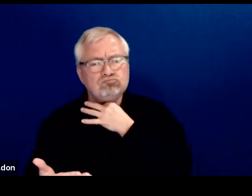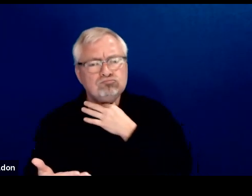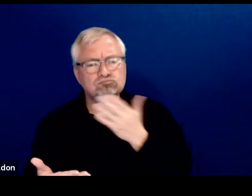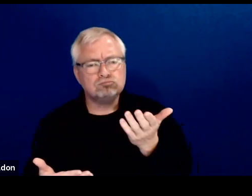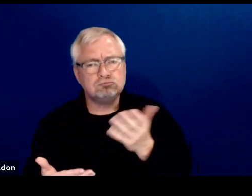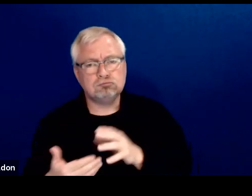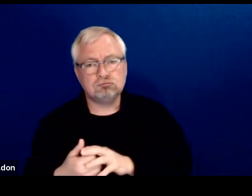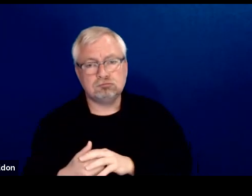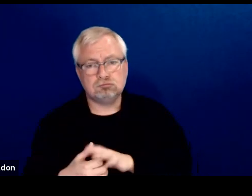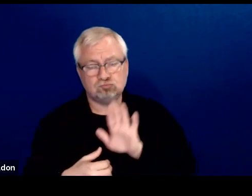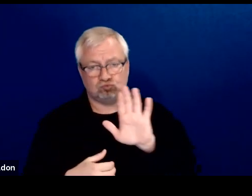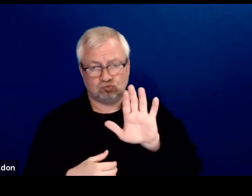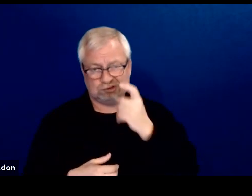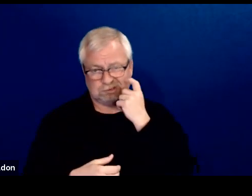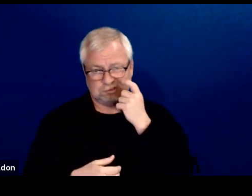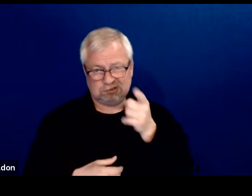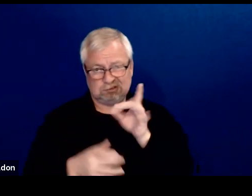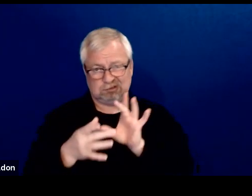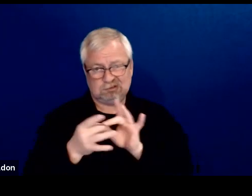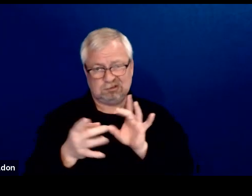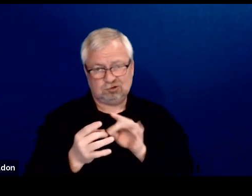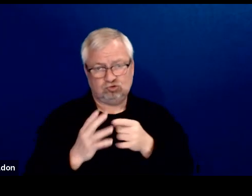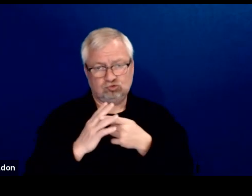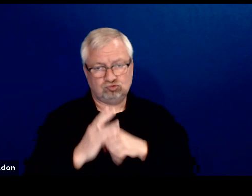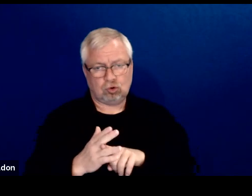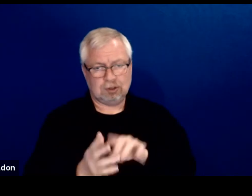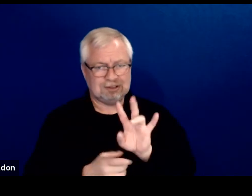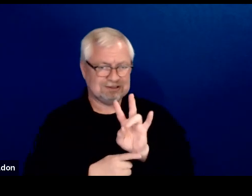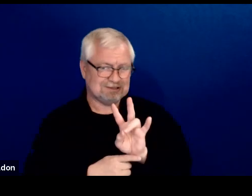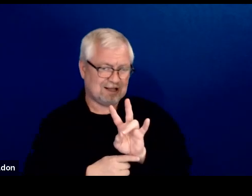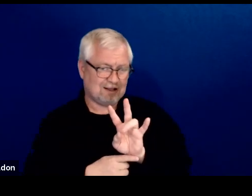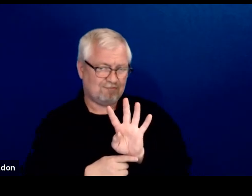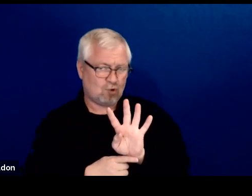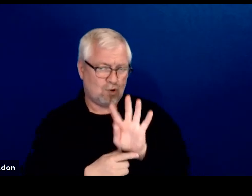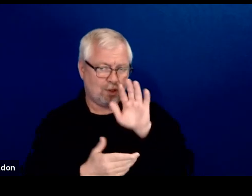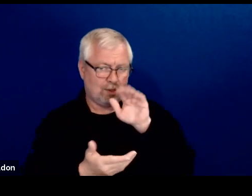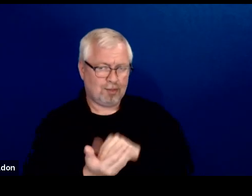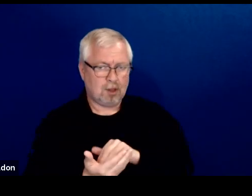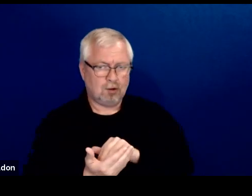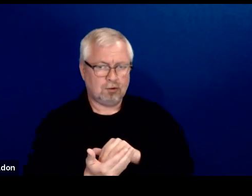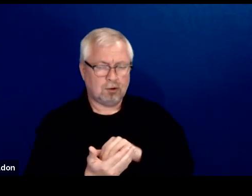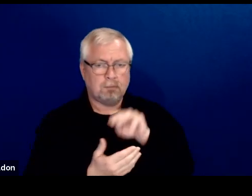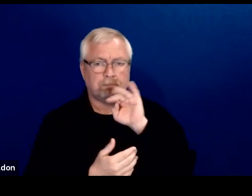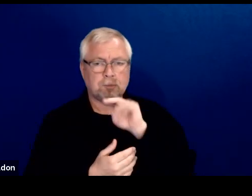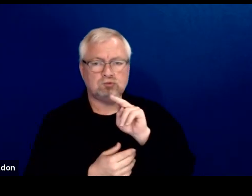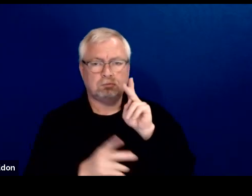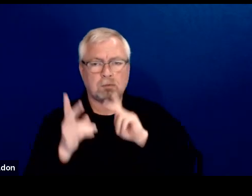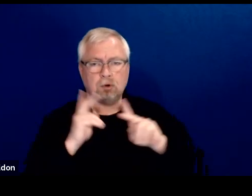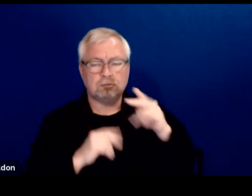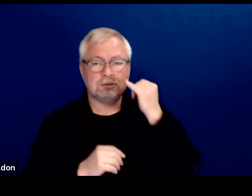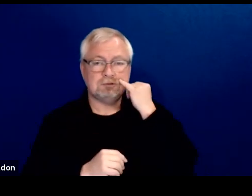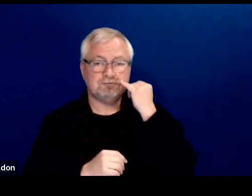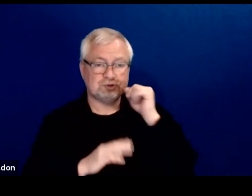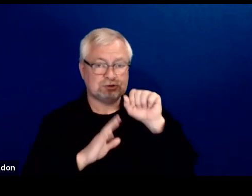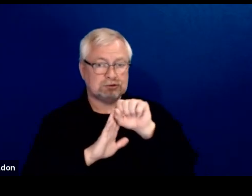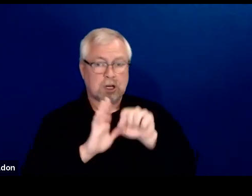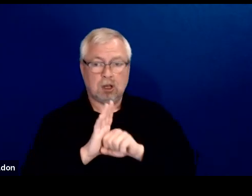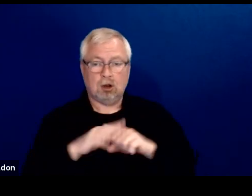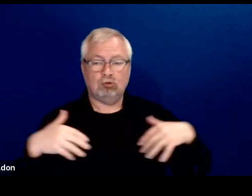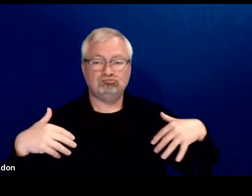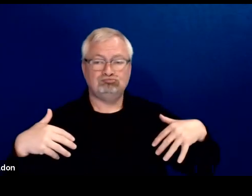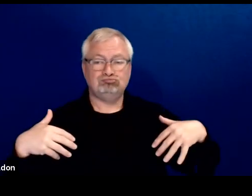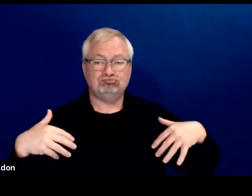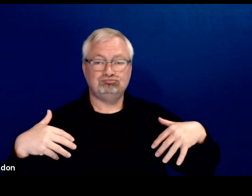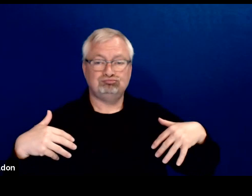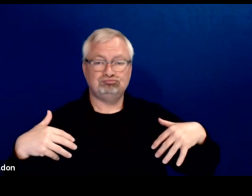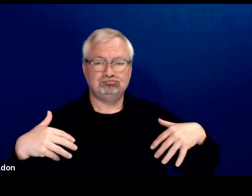number of 74,000 Minnesotans could die if the state did nothing a couple of weeks ago. I'm wondering, with the social distancing that's